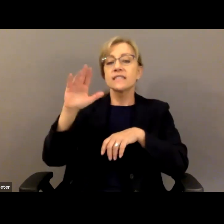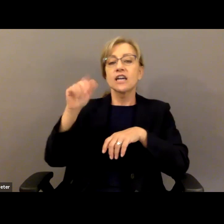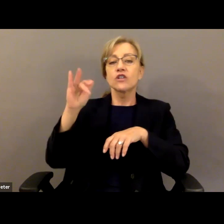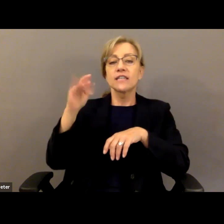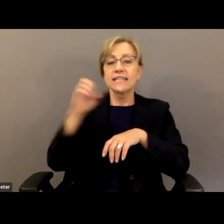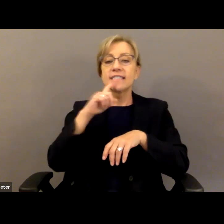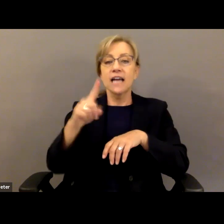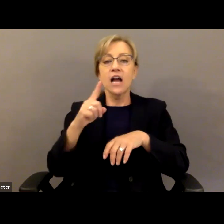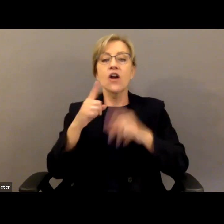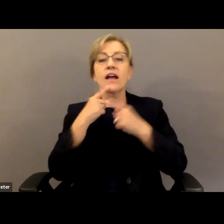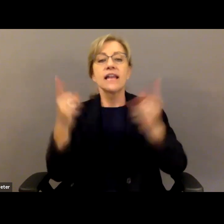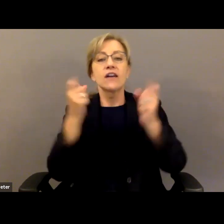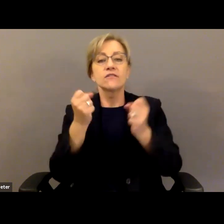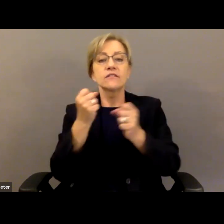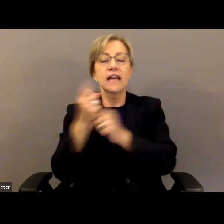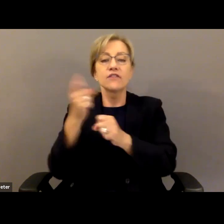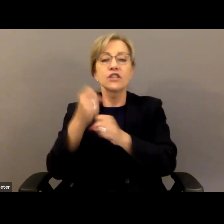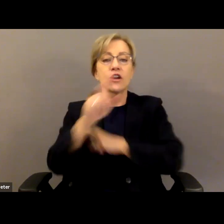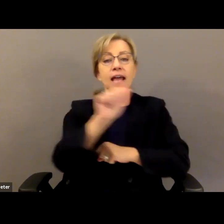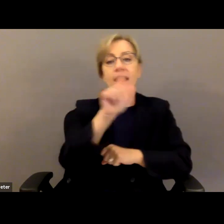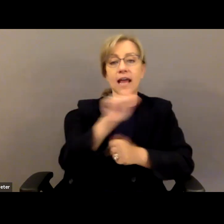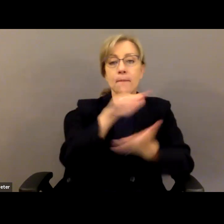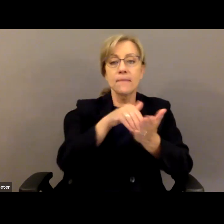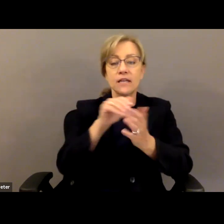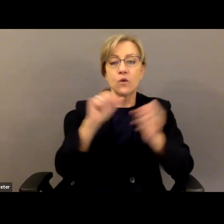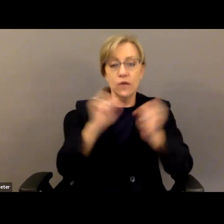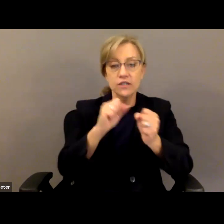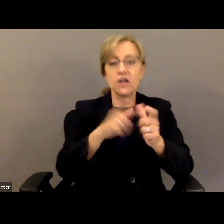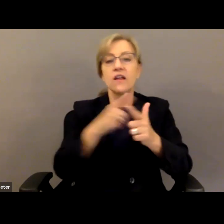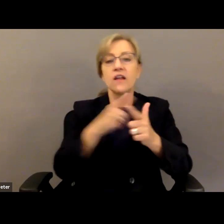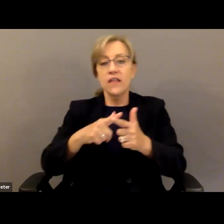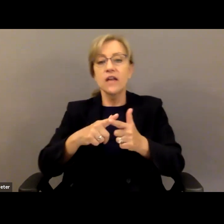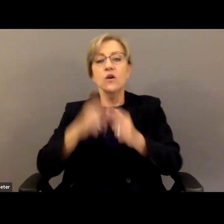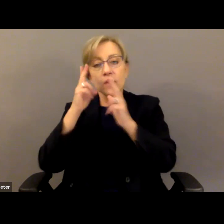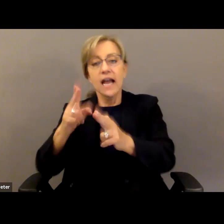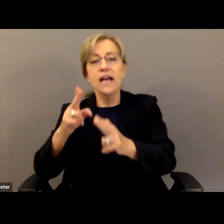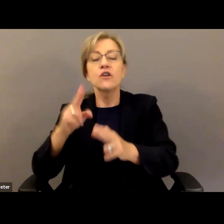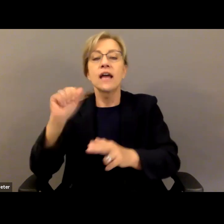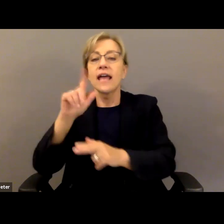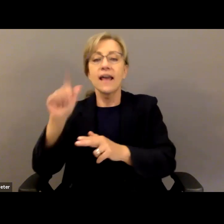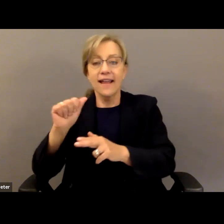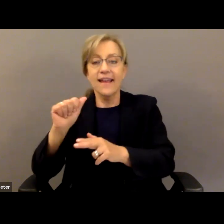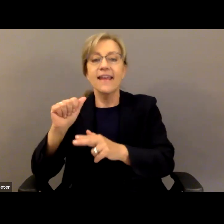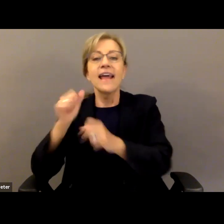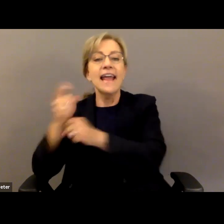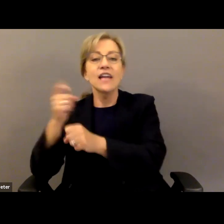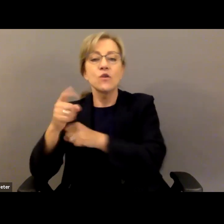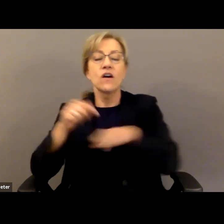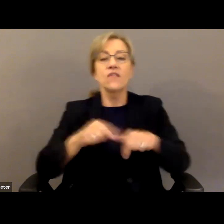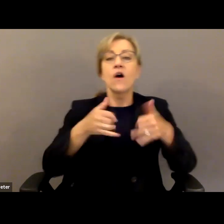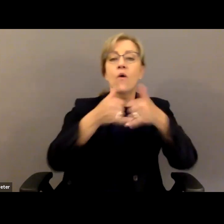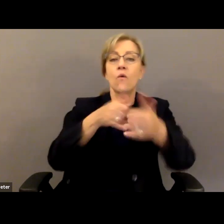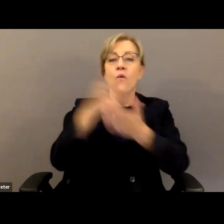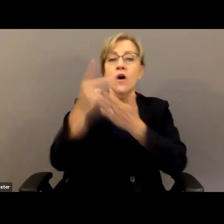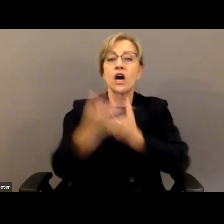Media Awards at ALA's Midwinter. We then honor the Carnegie Medal winners at ALA Annual. These award programs have included such